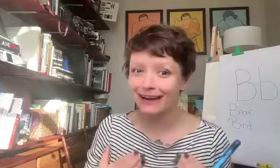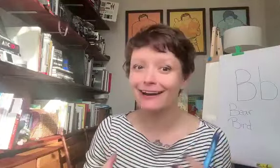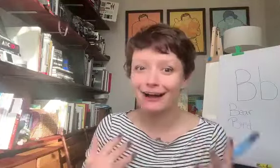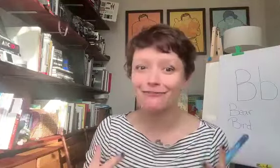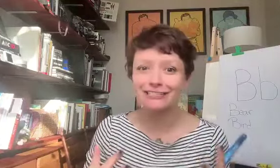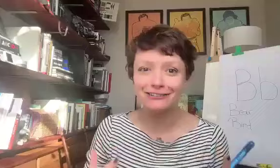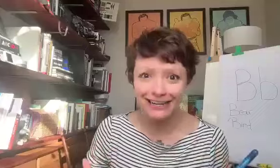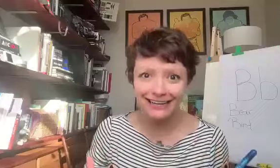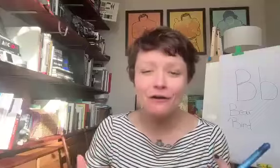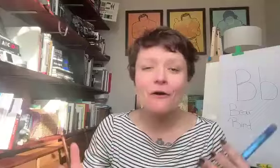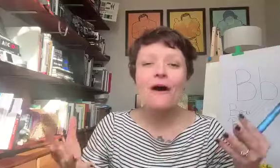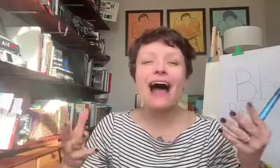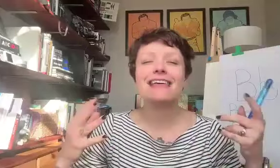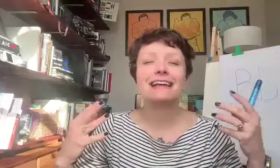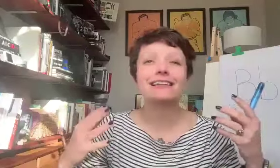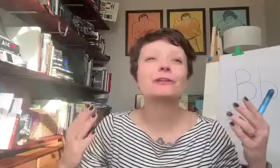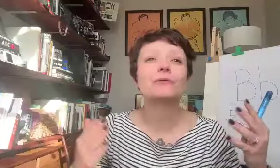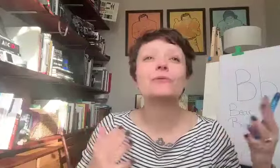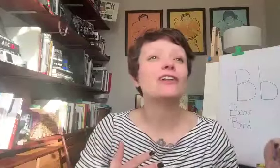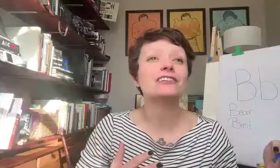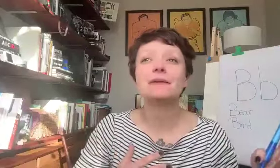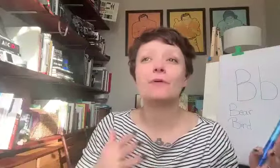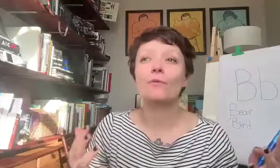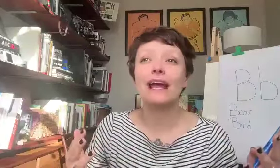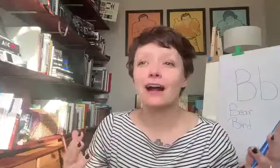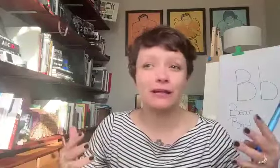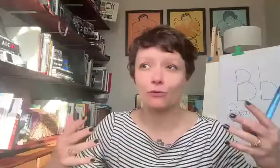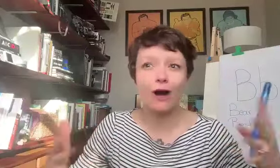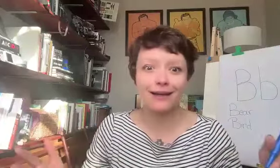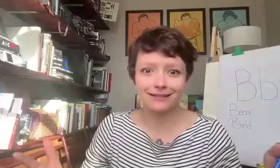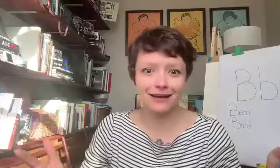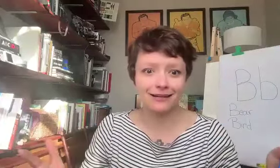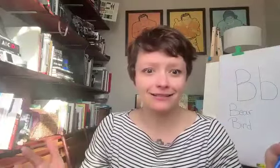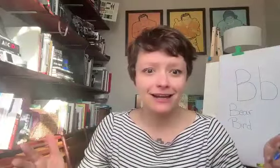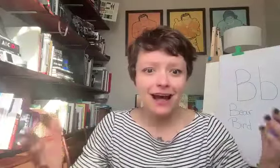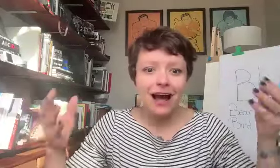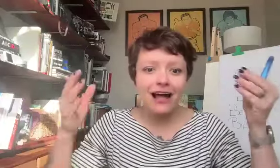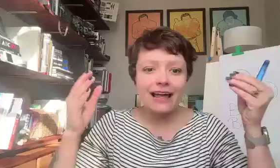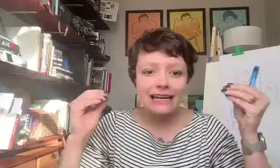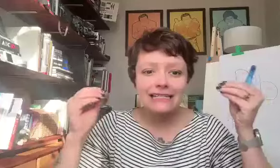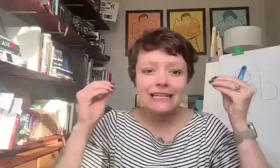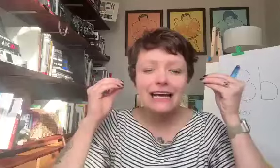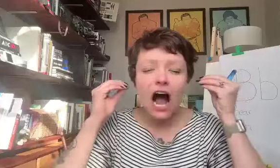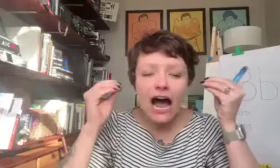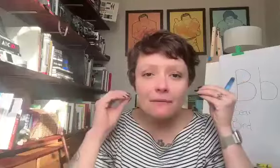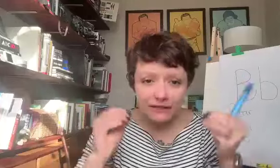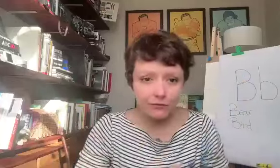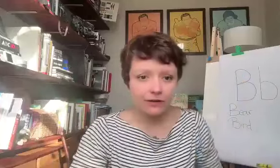made every single second, and they literally will fall asleep and wake up like rocket science. It is unbelievable.